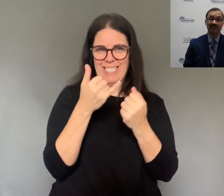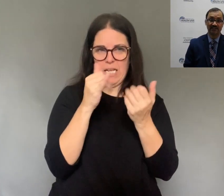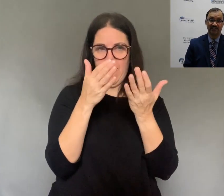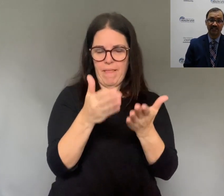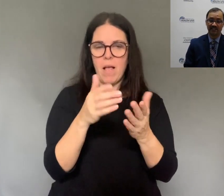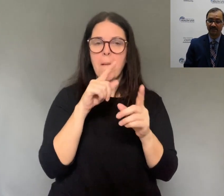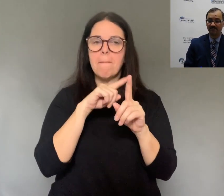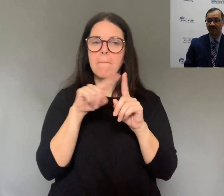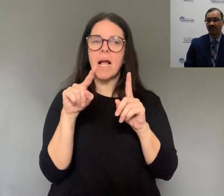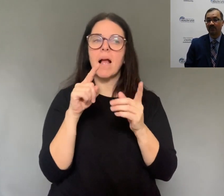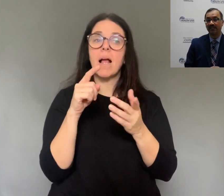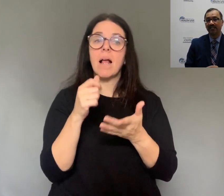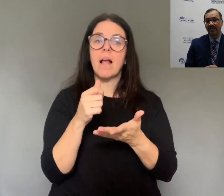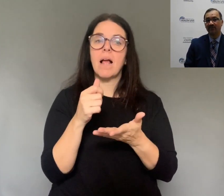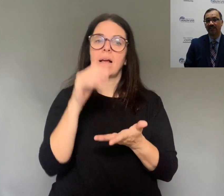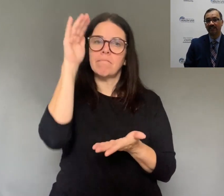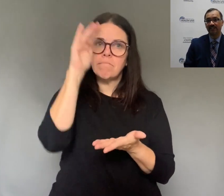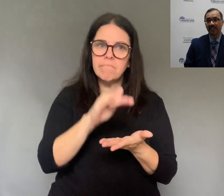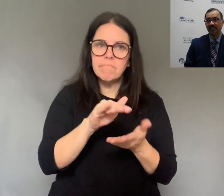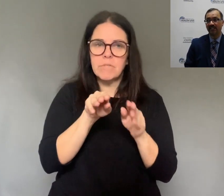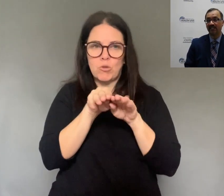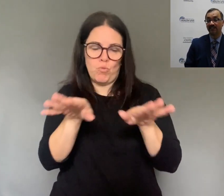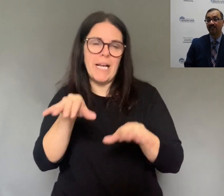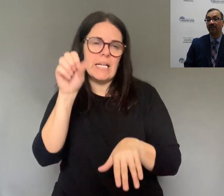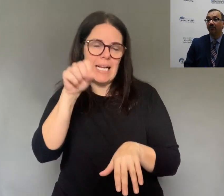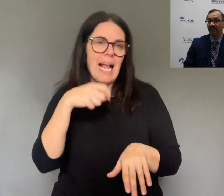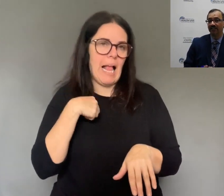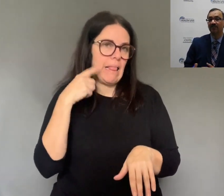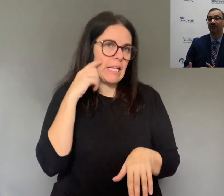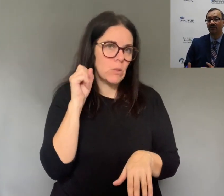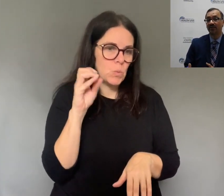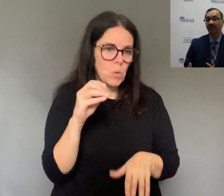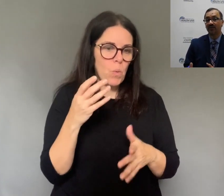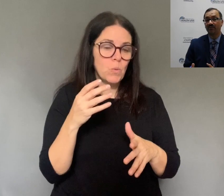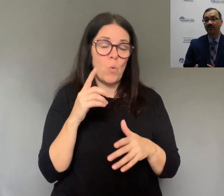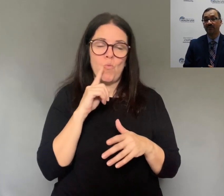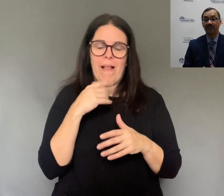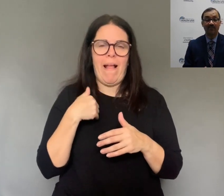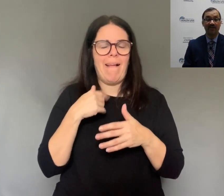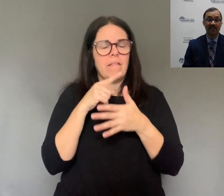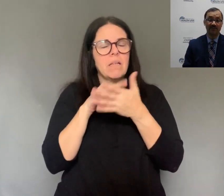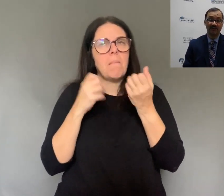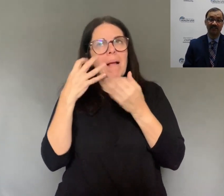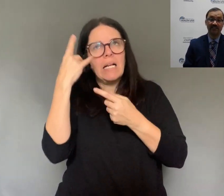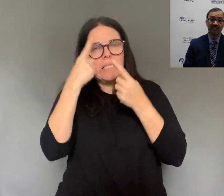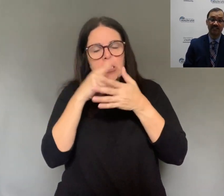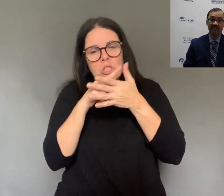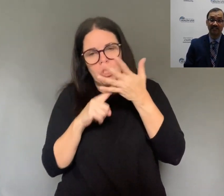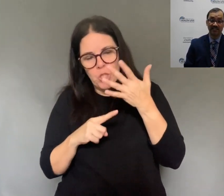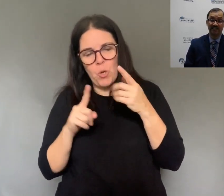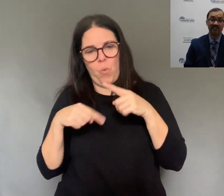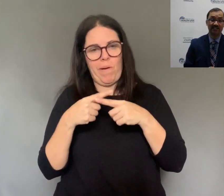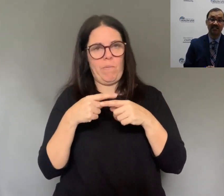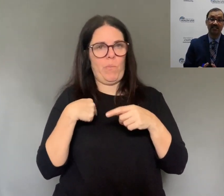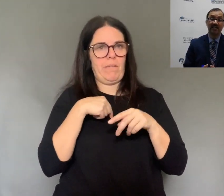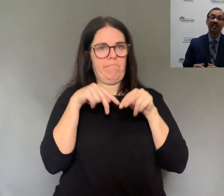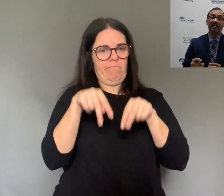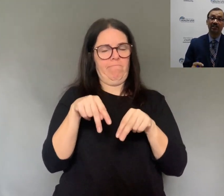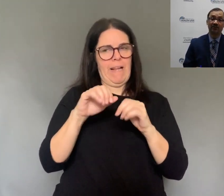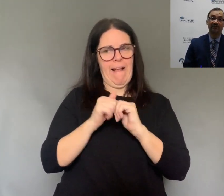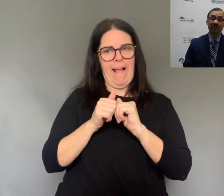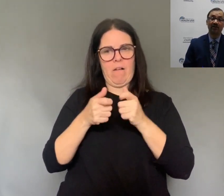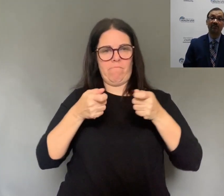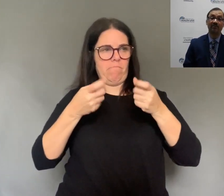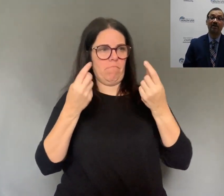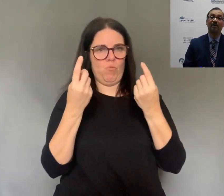these facilities, so we can't really say that it has just completely solved the problem. But I would definitely say that it